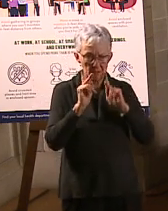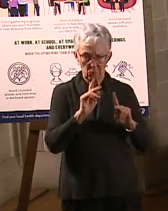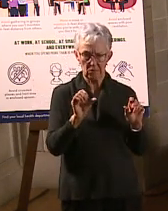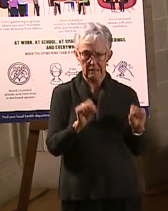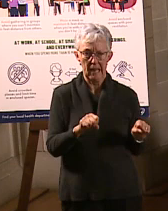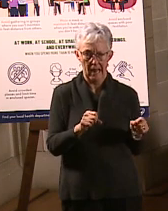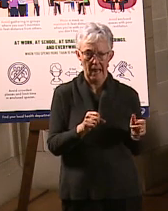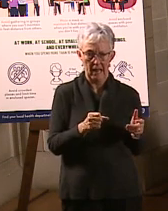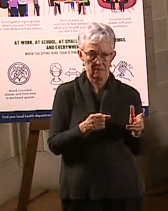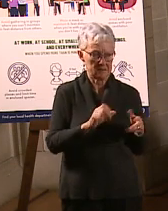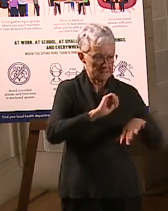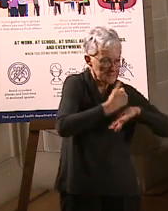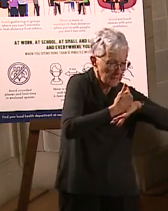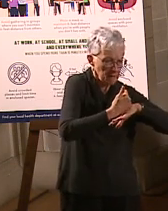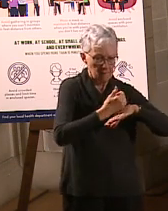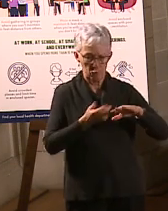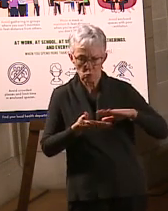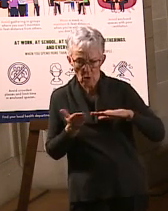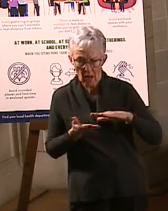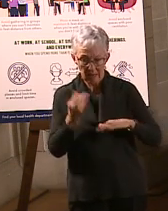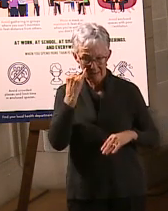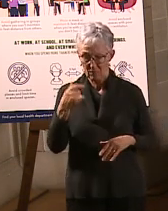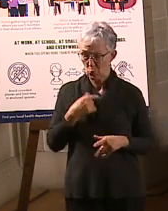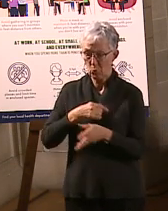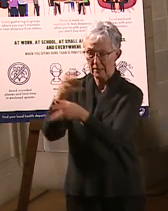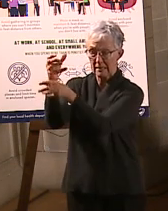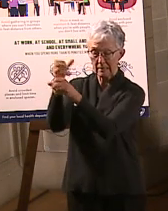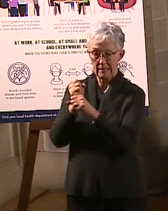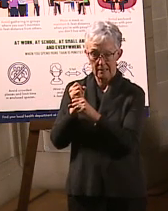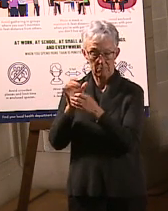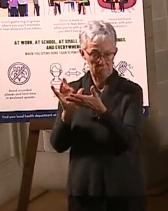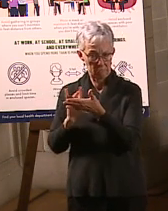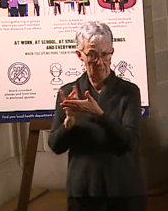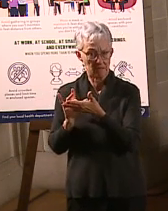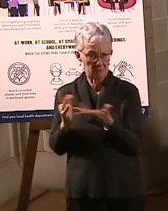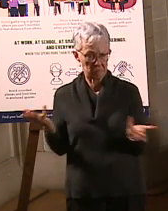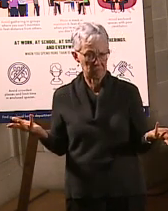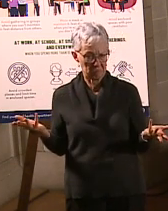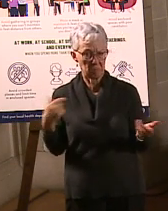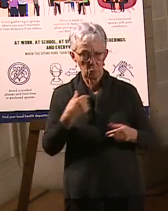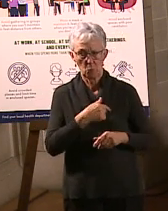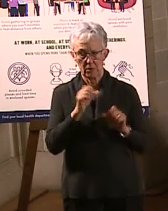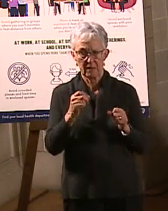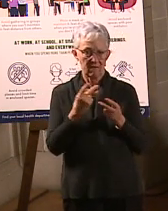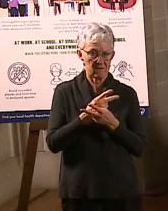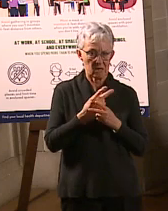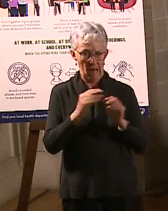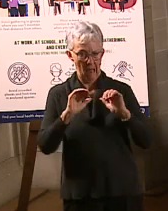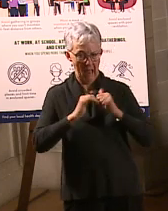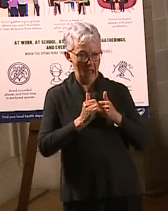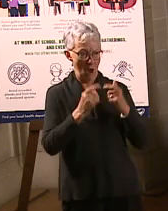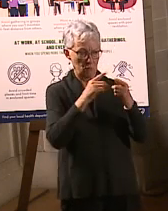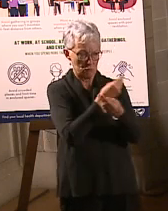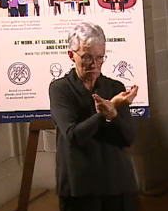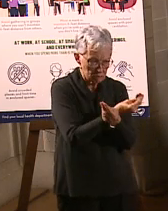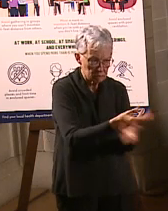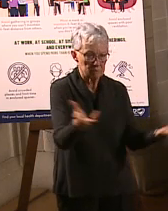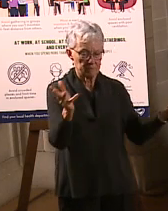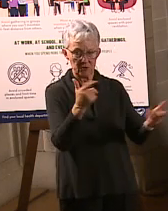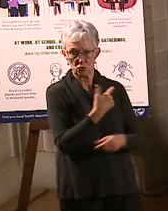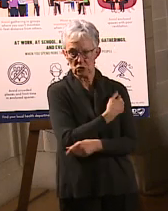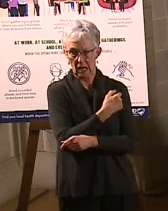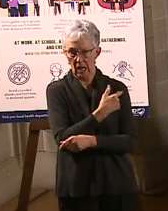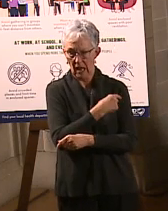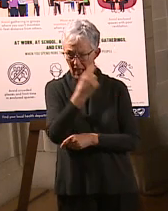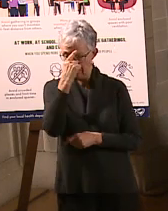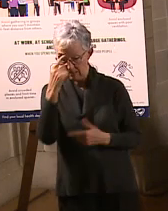enough vaccine, you know, public health departments like Lincoln Lancaster will figure out how to get it done. So I actually, at least for the state of Nebraska, I don't